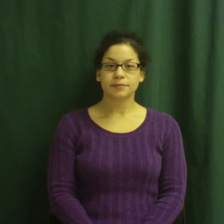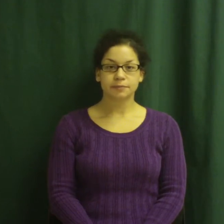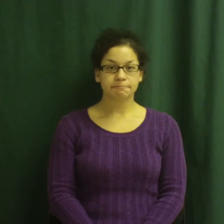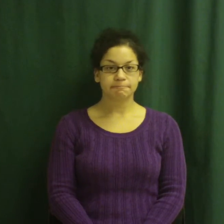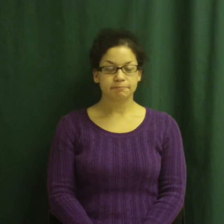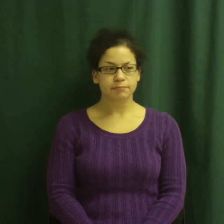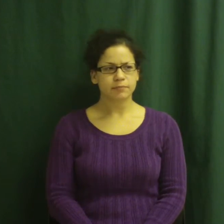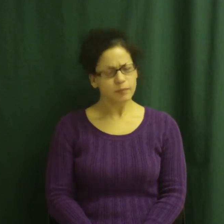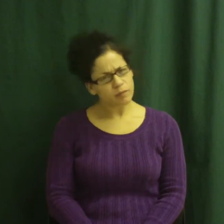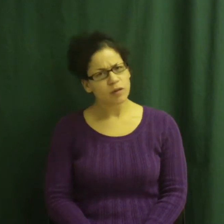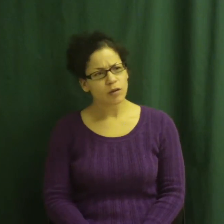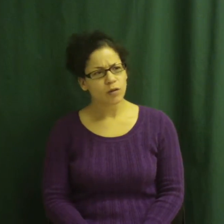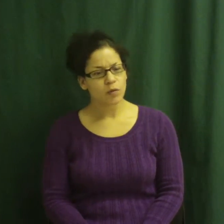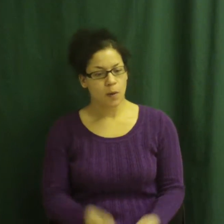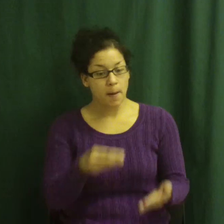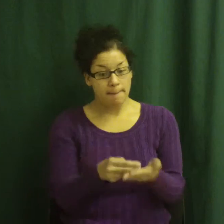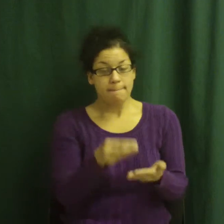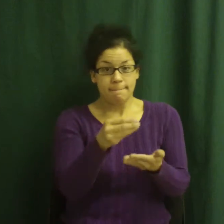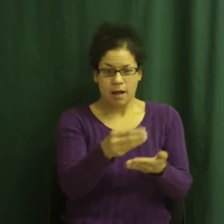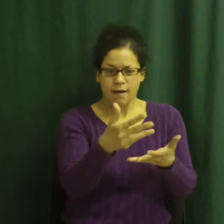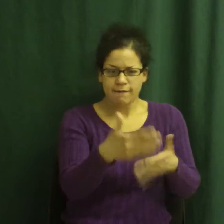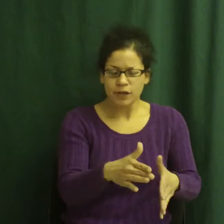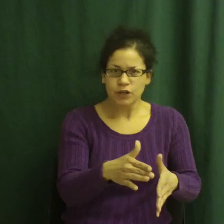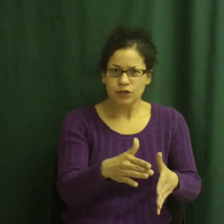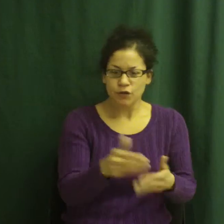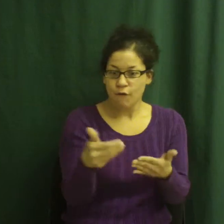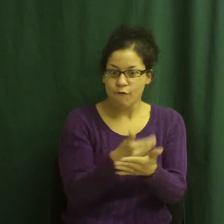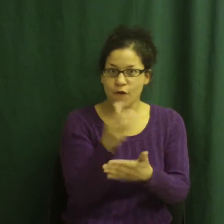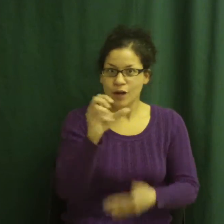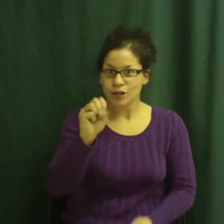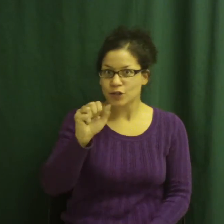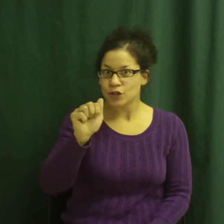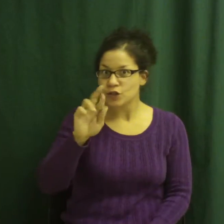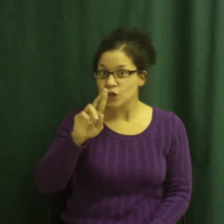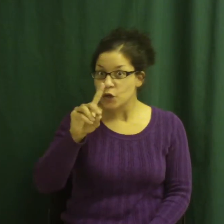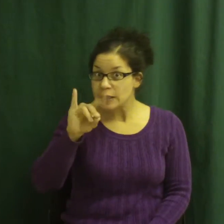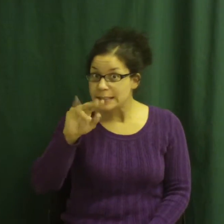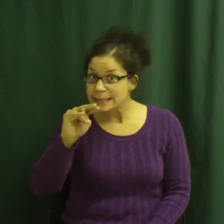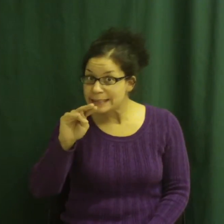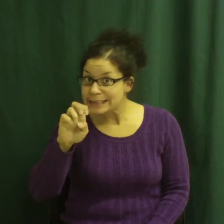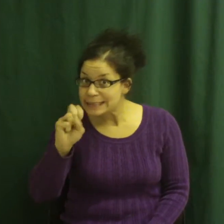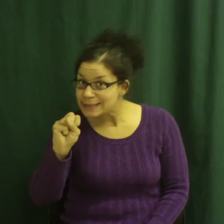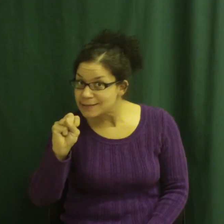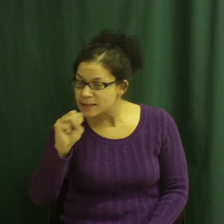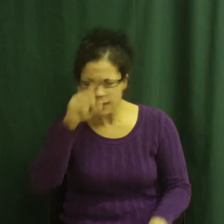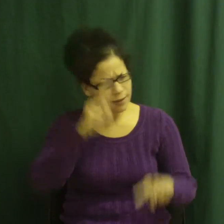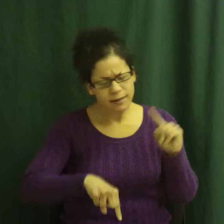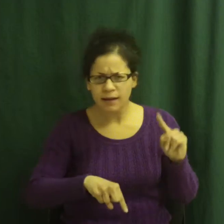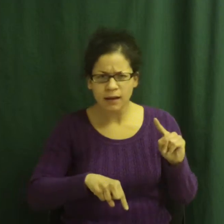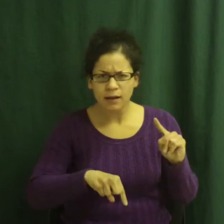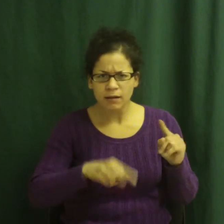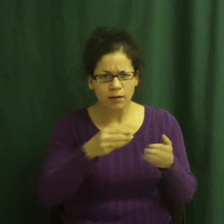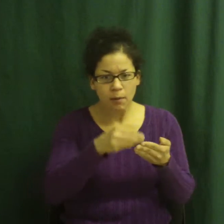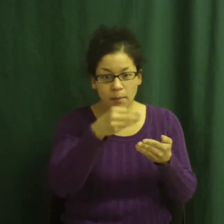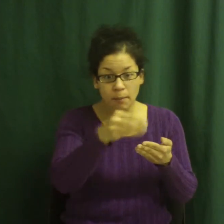Why can't you buy fresh sardines at the grocery store? The answer